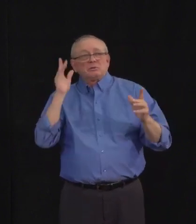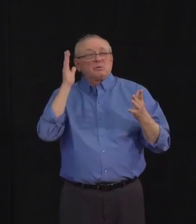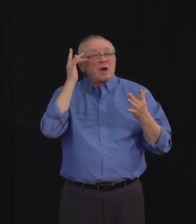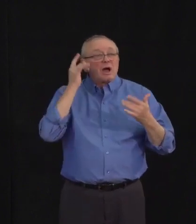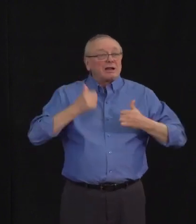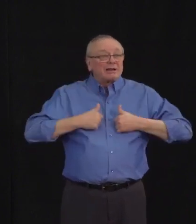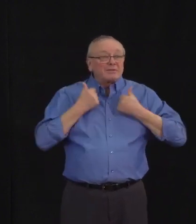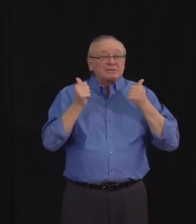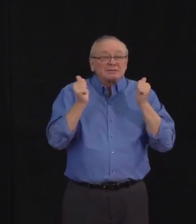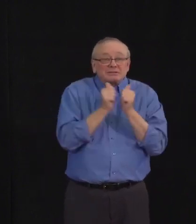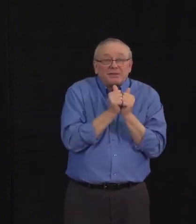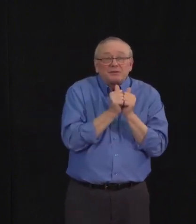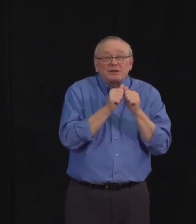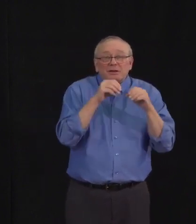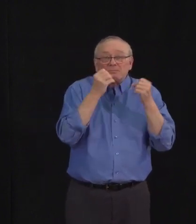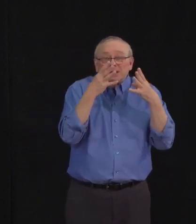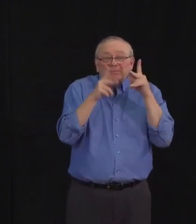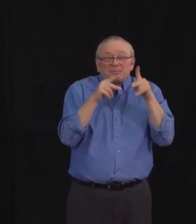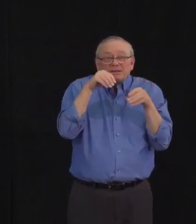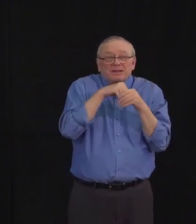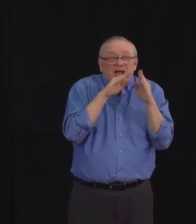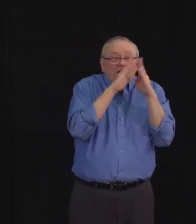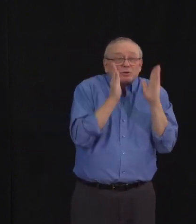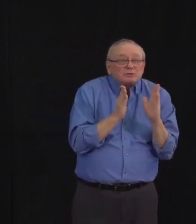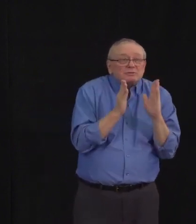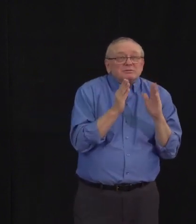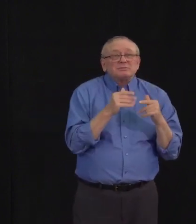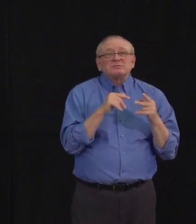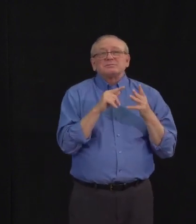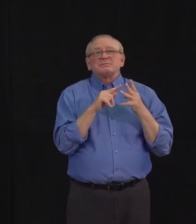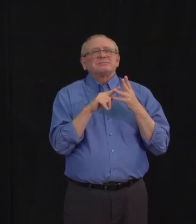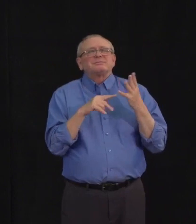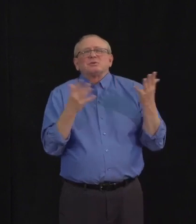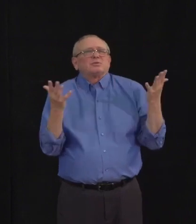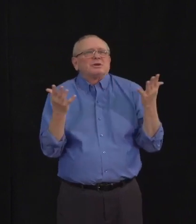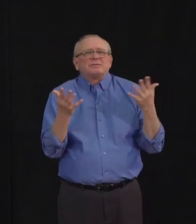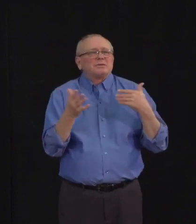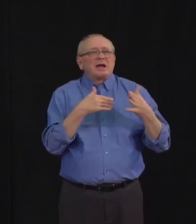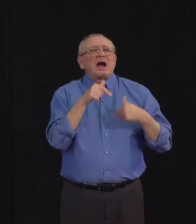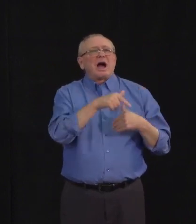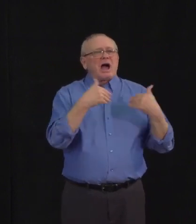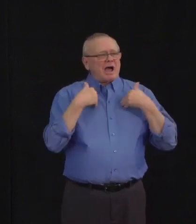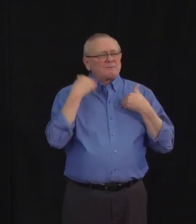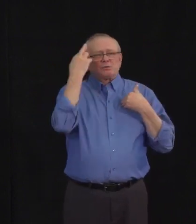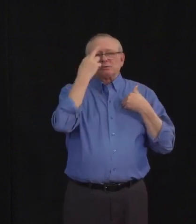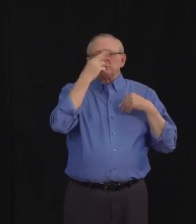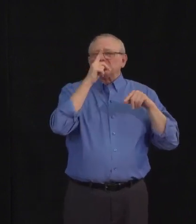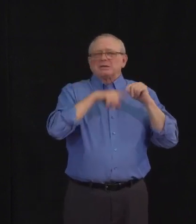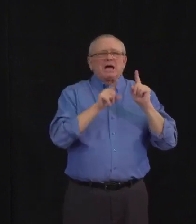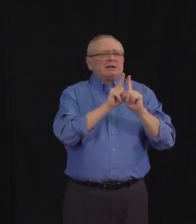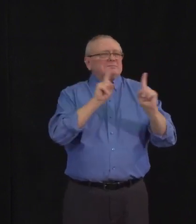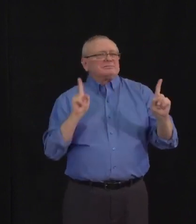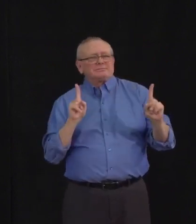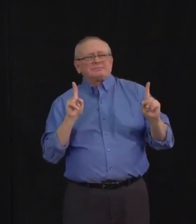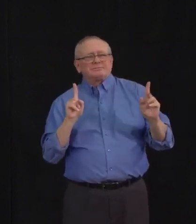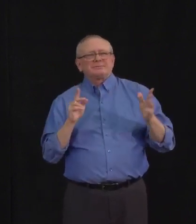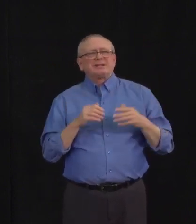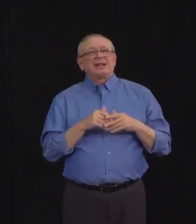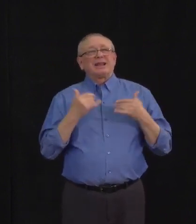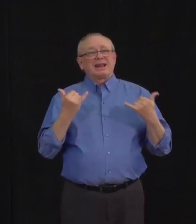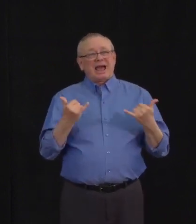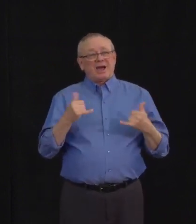So with respect to again the numbers as I mentioned earlier the modelling just tells us what to expect